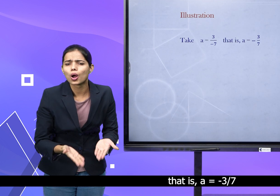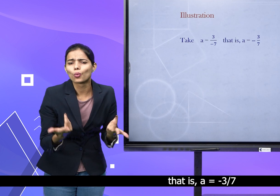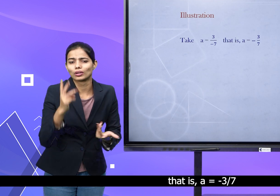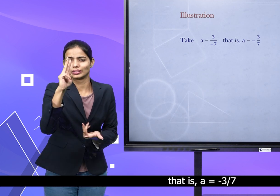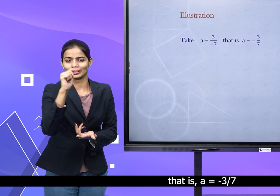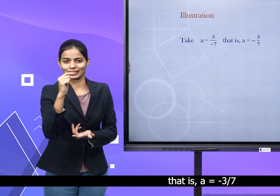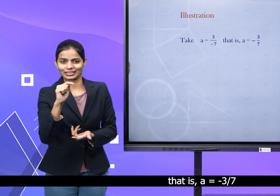7.